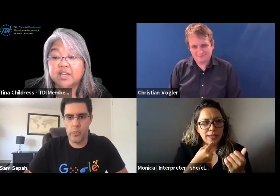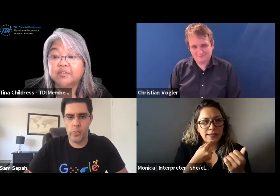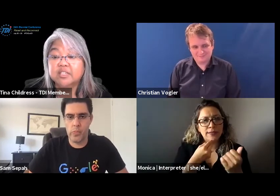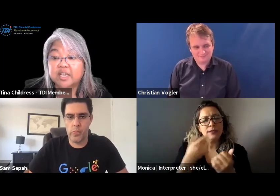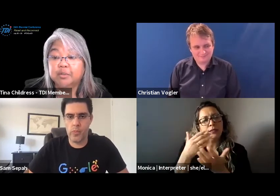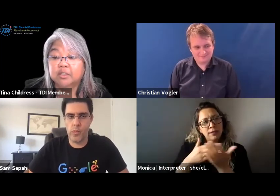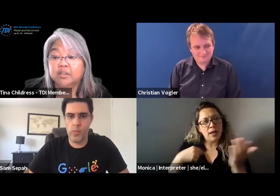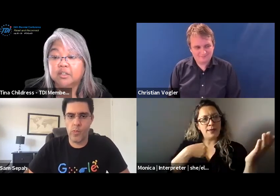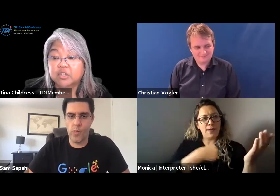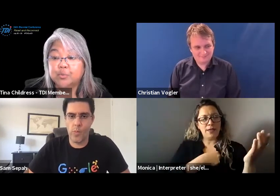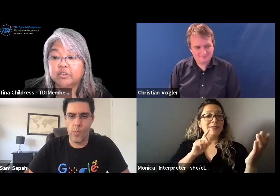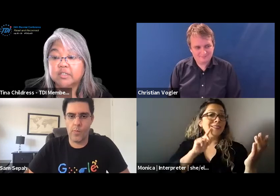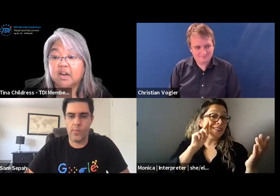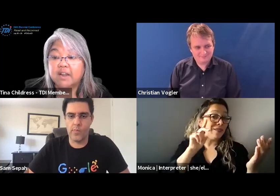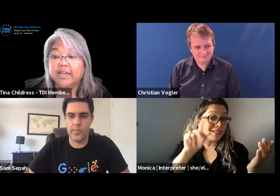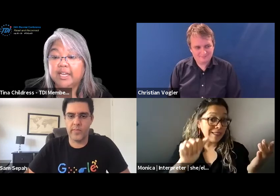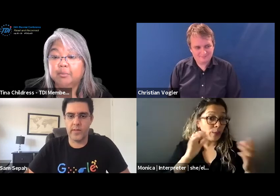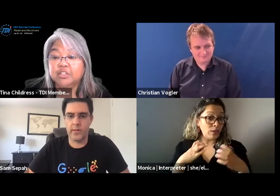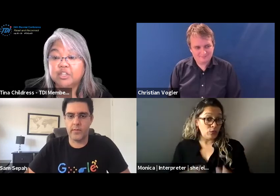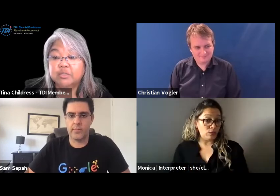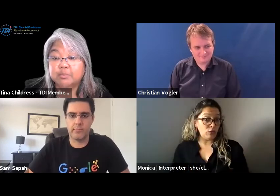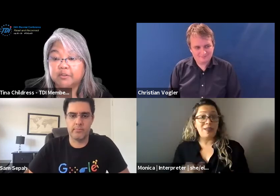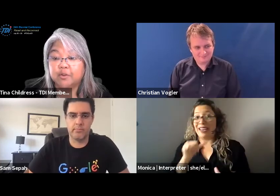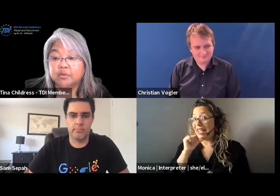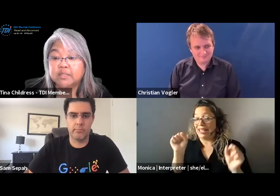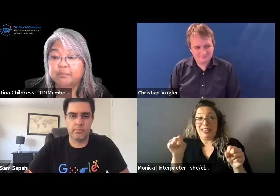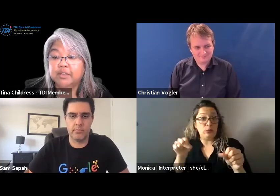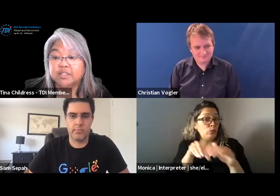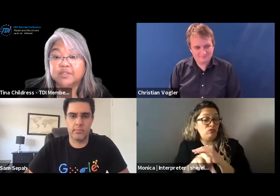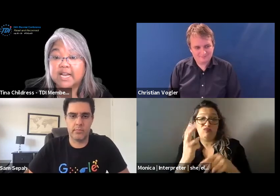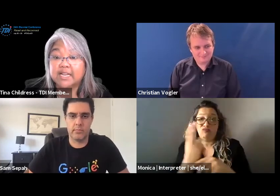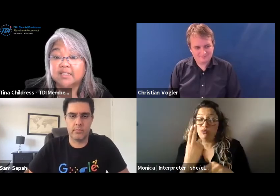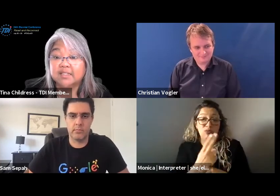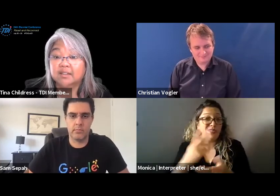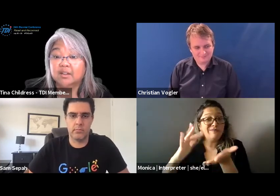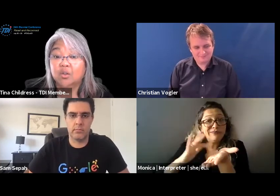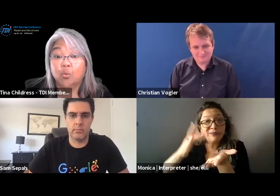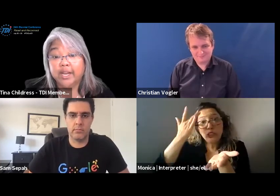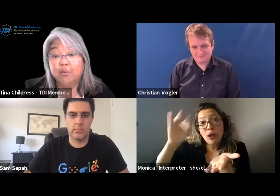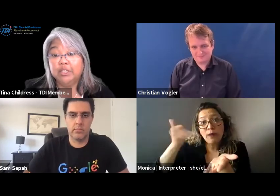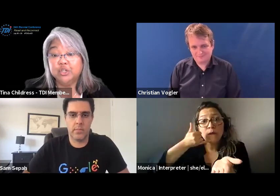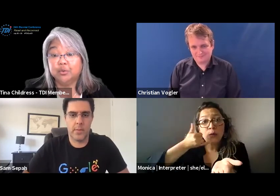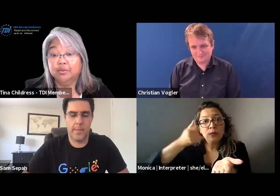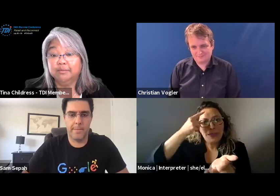deaf disabled consumers are not able to use smartphones because of size. What can we do?